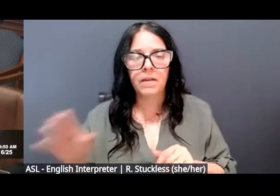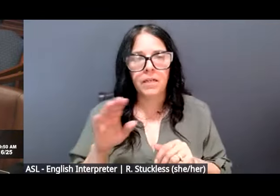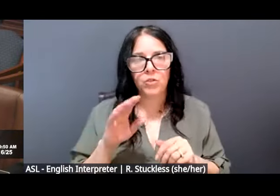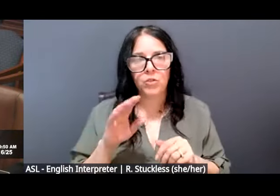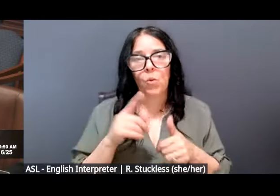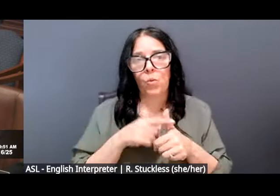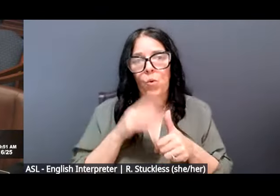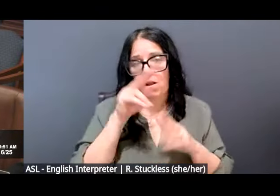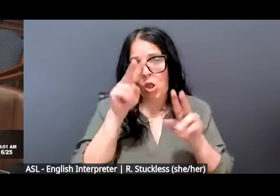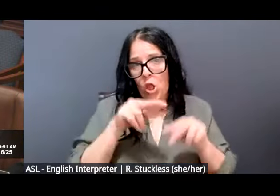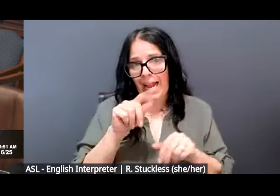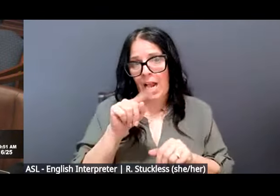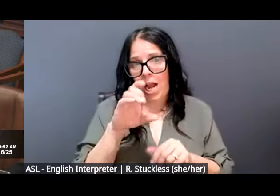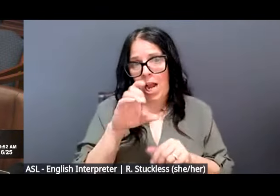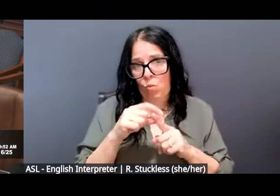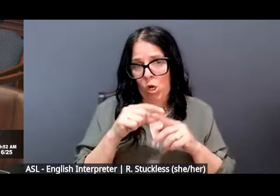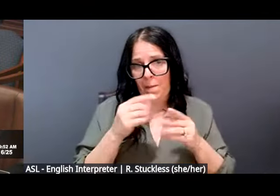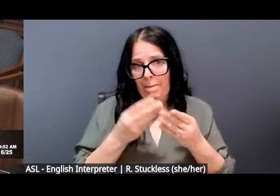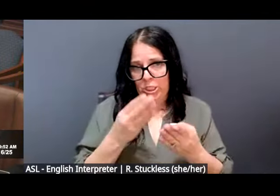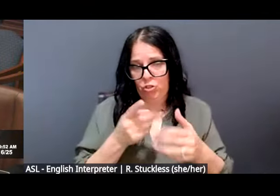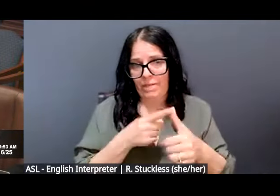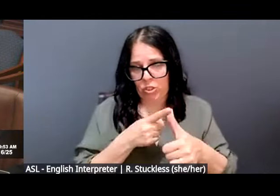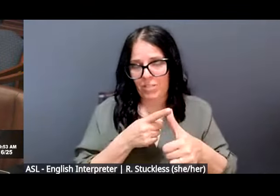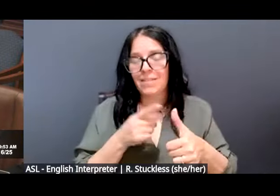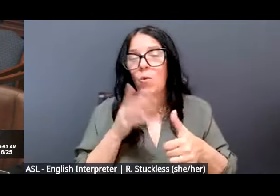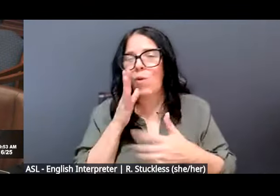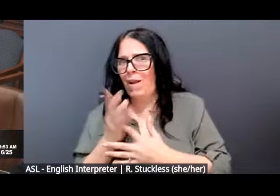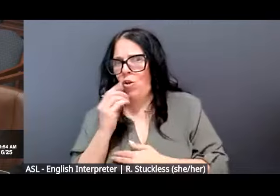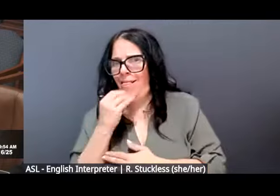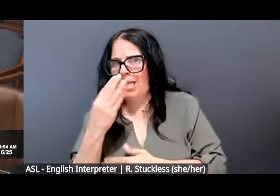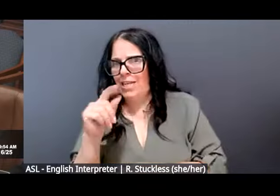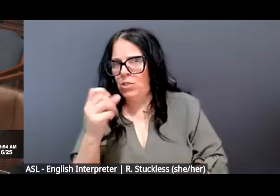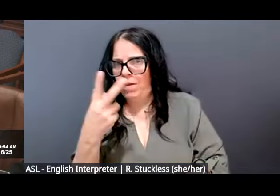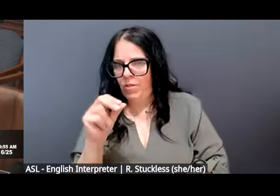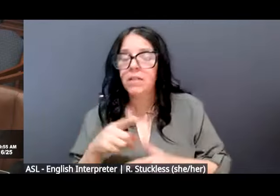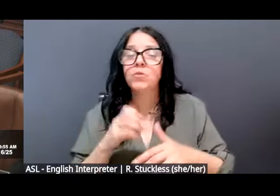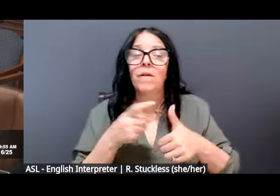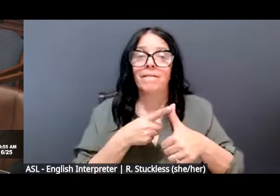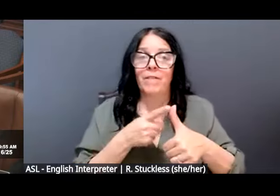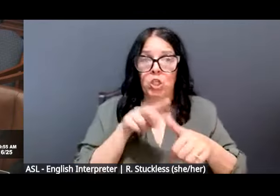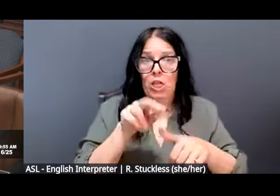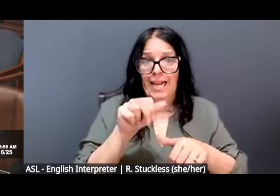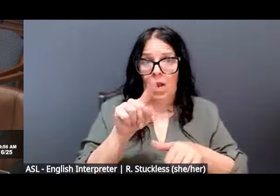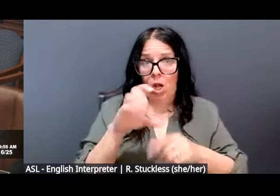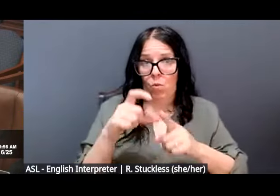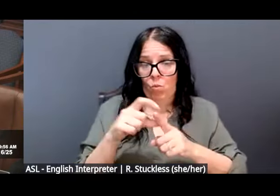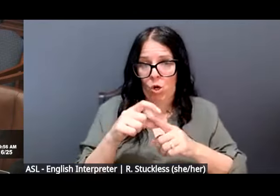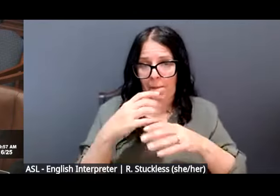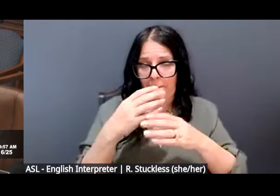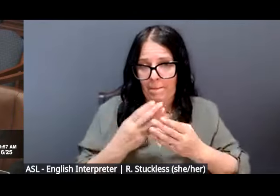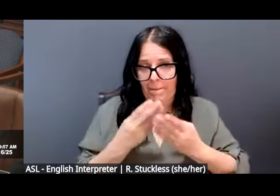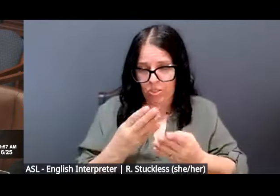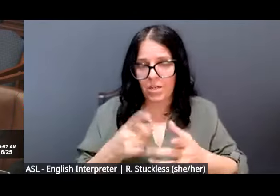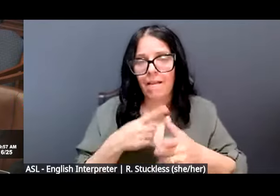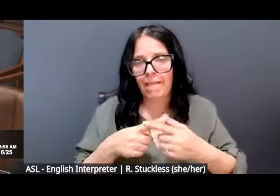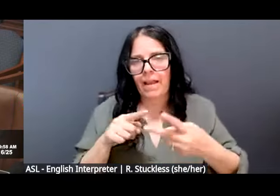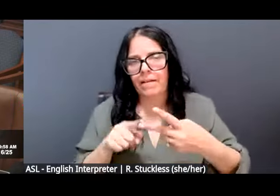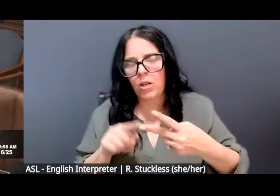of what the board has heard that you folks believe or we believe needs to be in